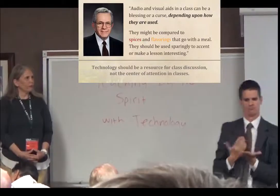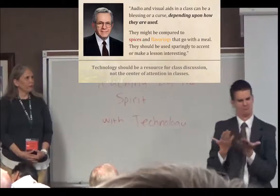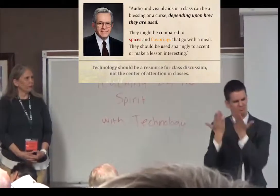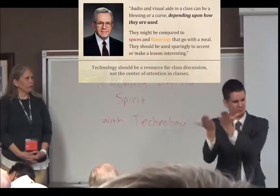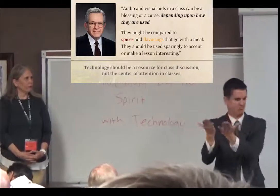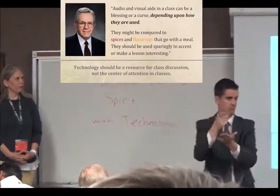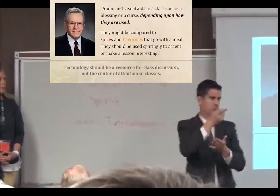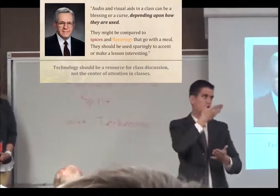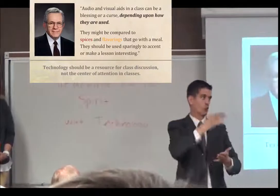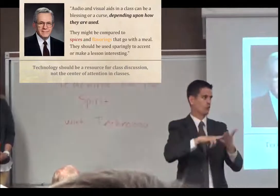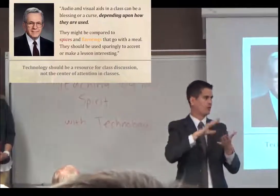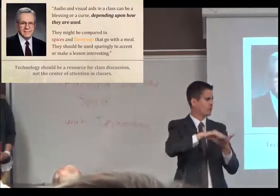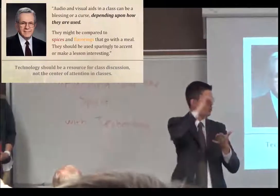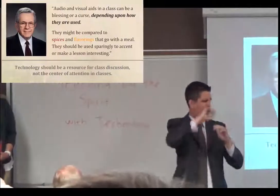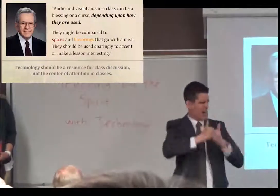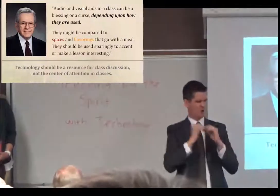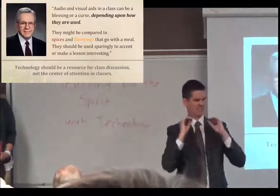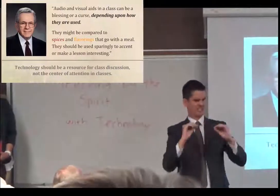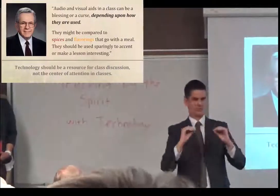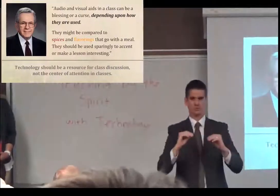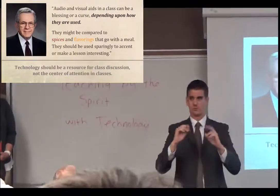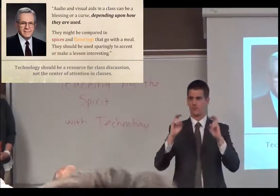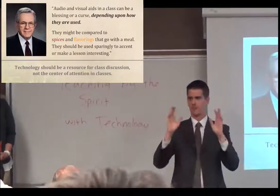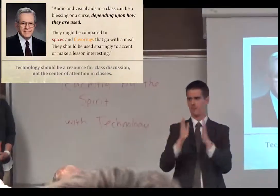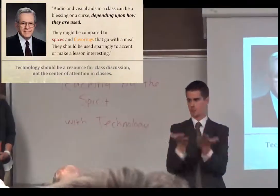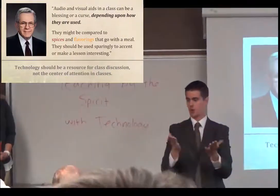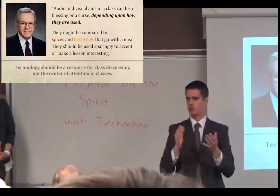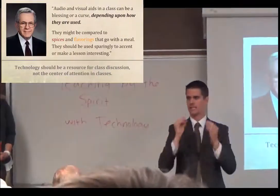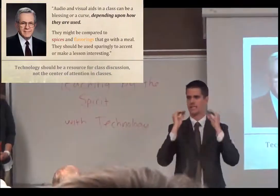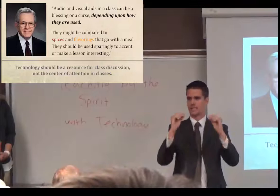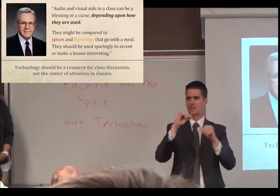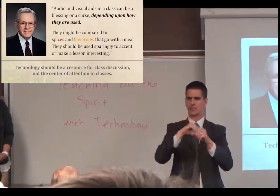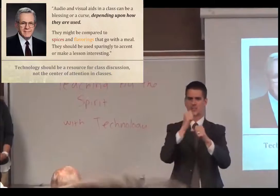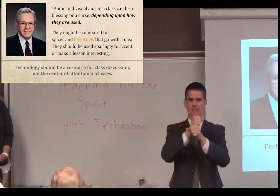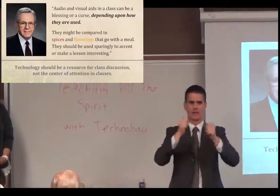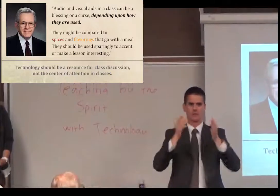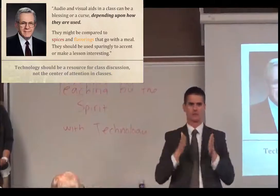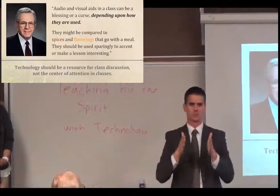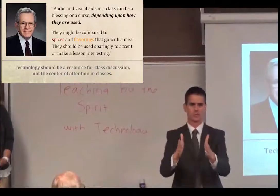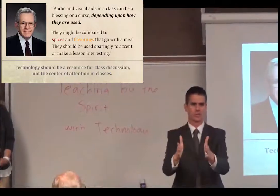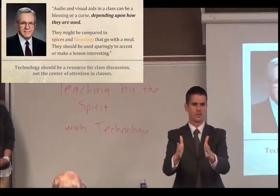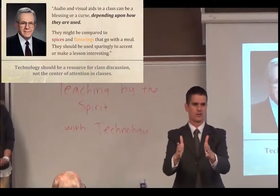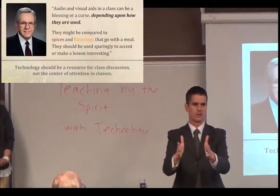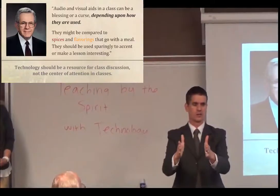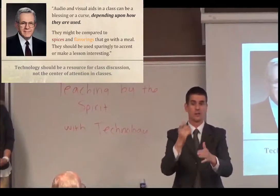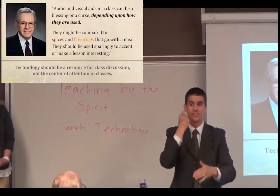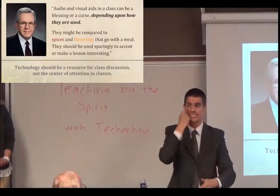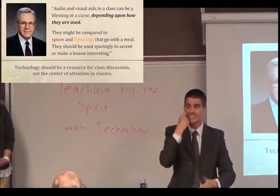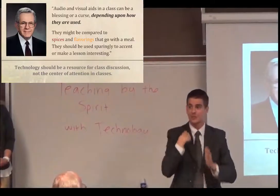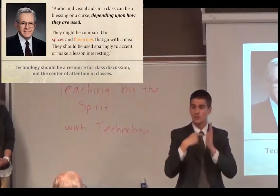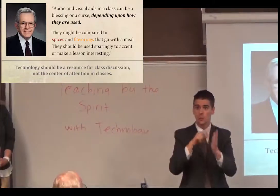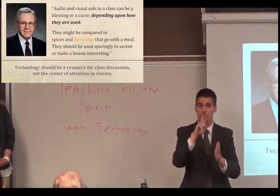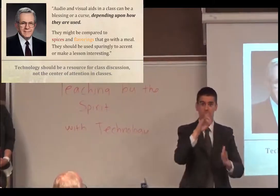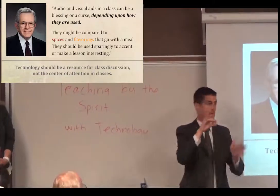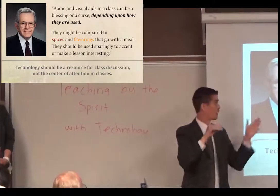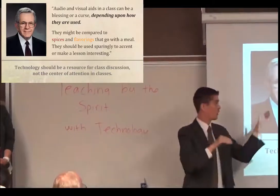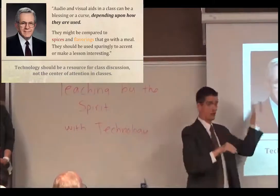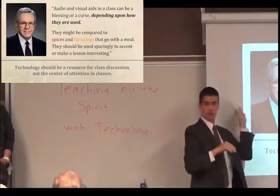Sometimes we need to limit the technology, sometimes we need to increase how much we use it. That's, teaching in the Savior's way is a